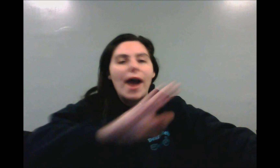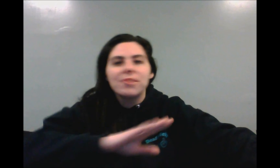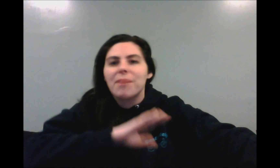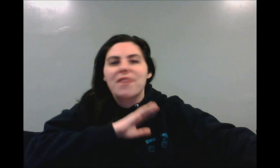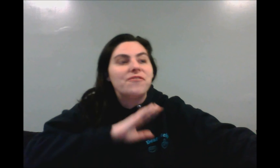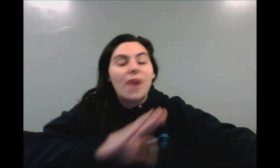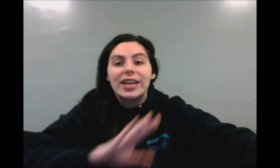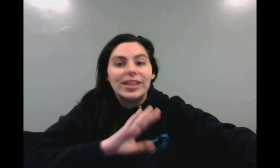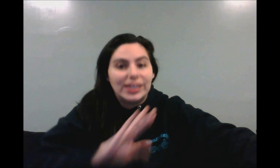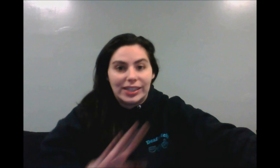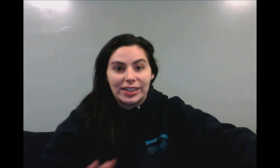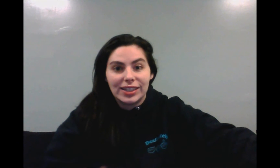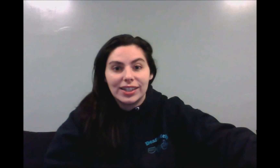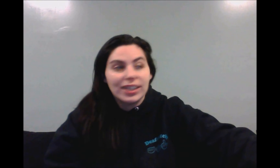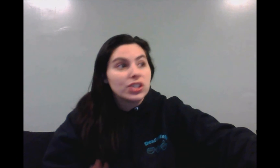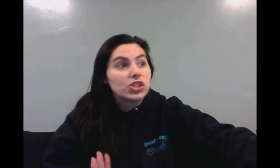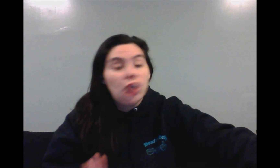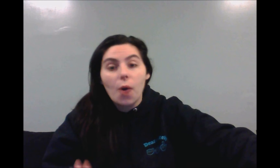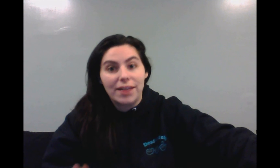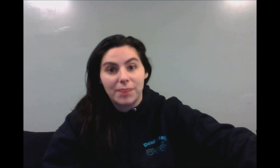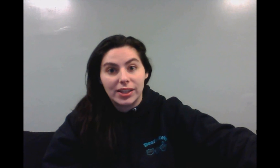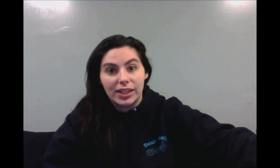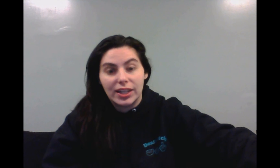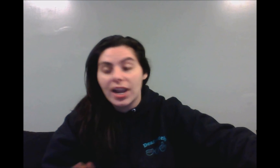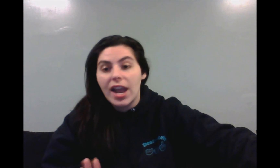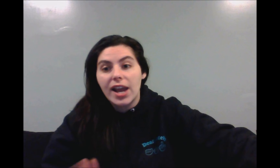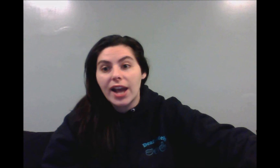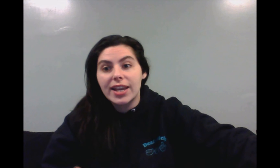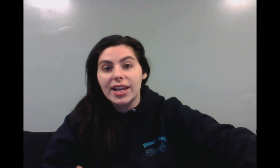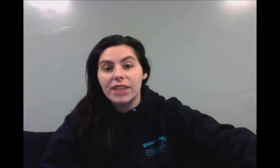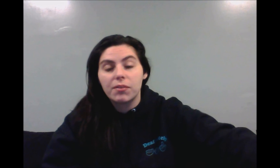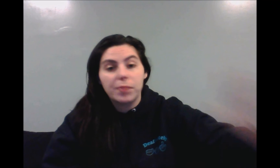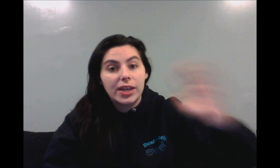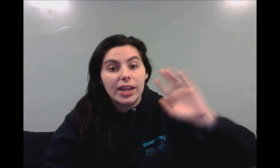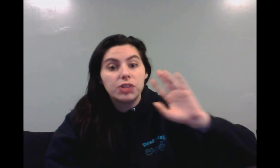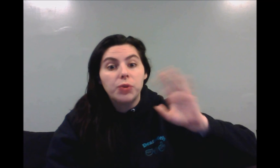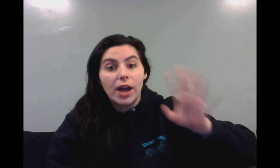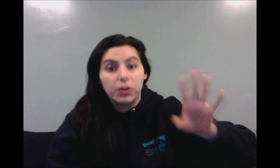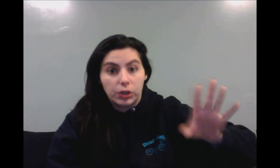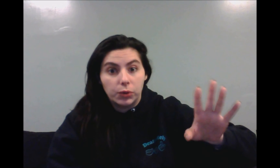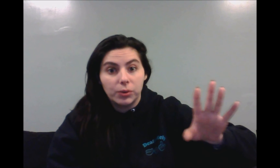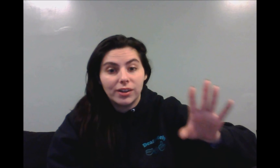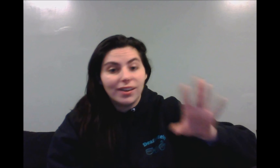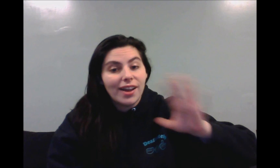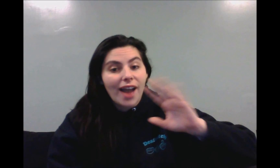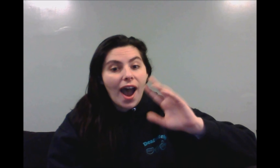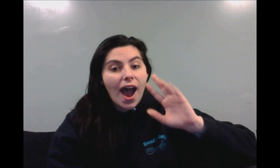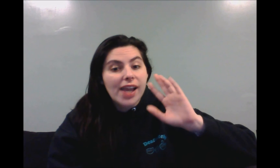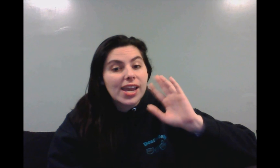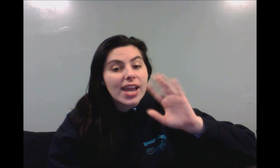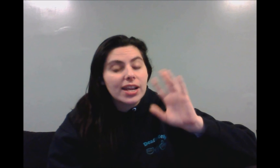of my fucking league. So out of my league. And I can't even begin to tell you.